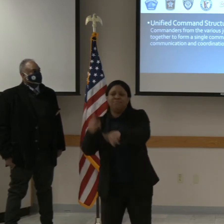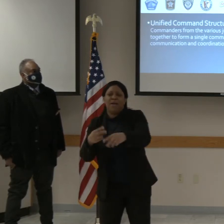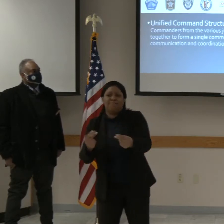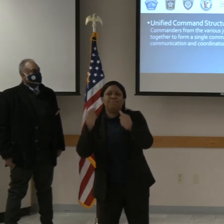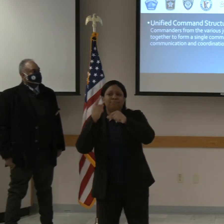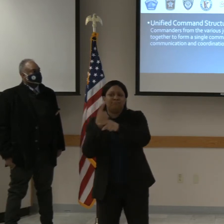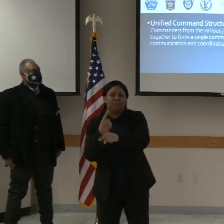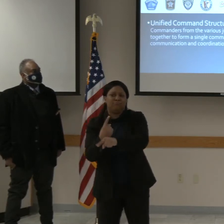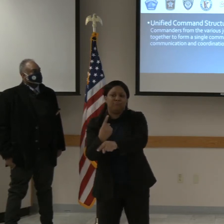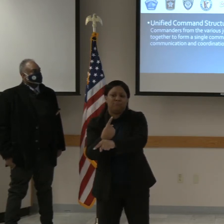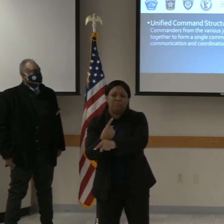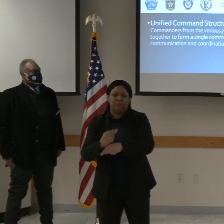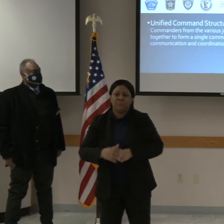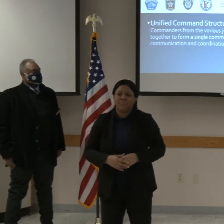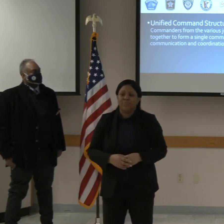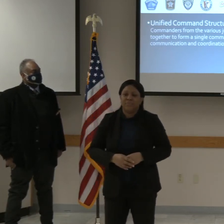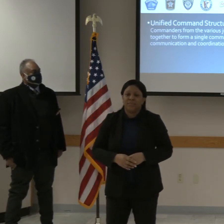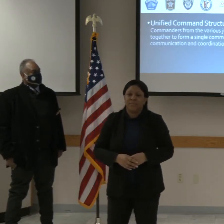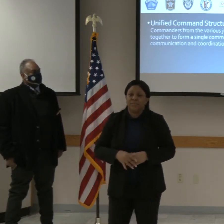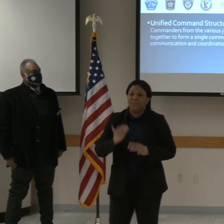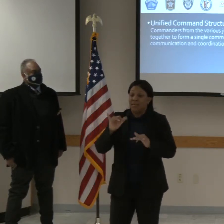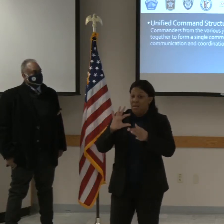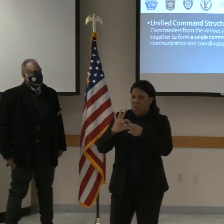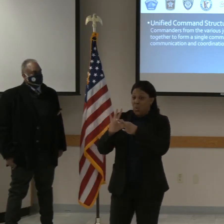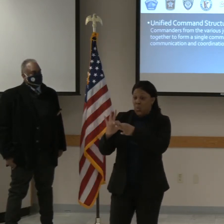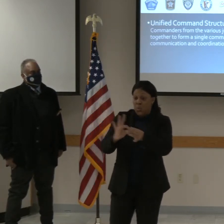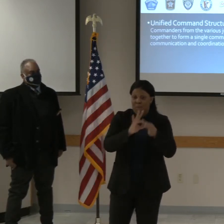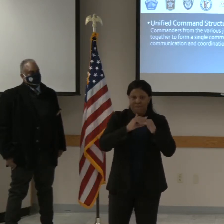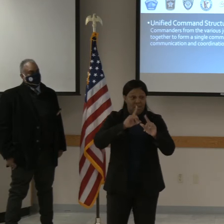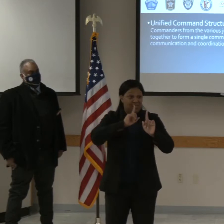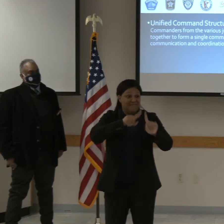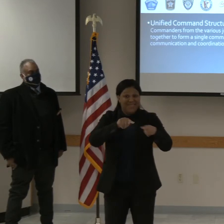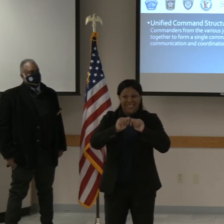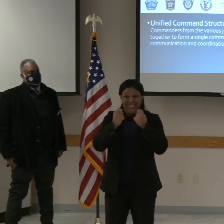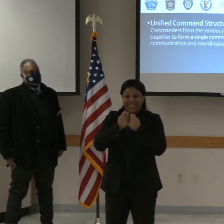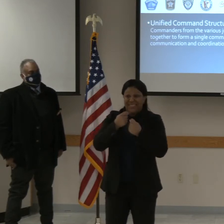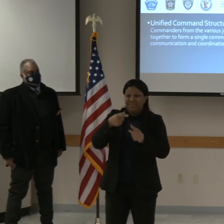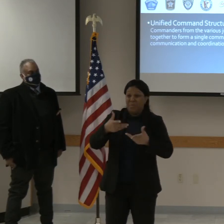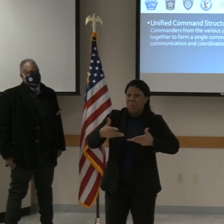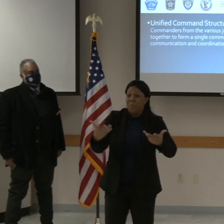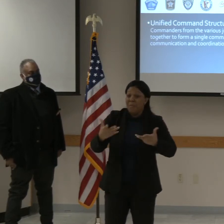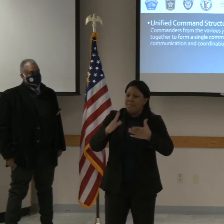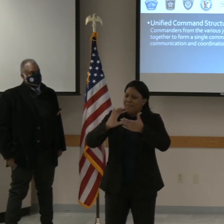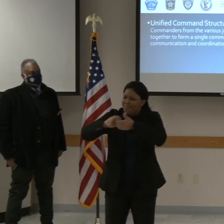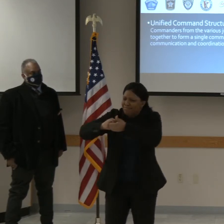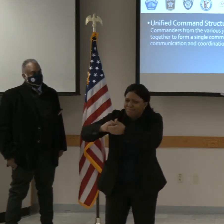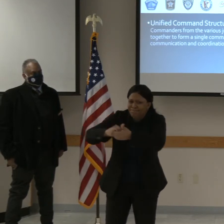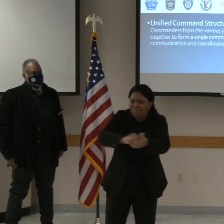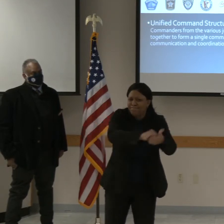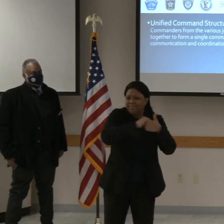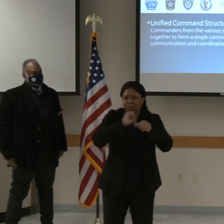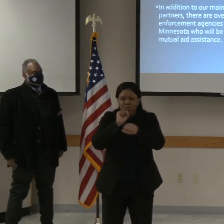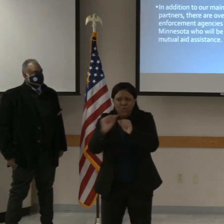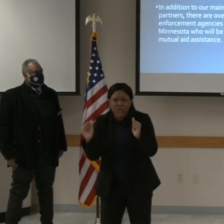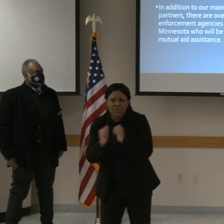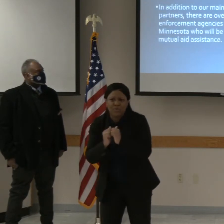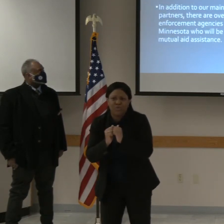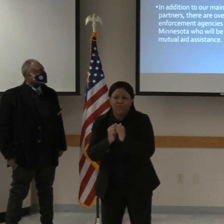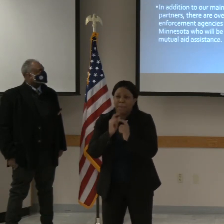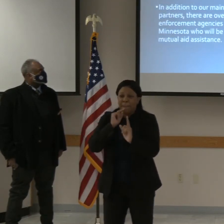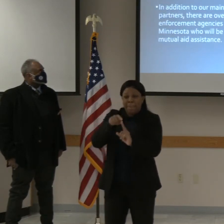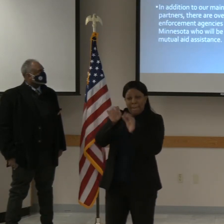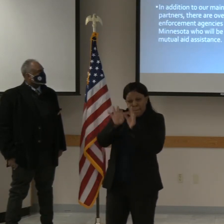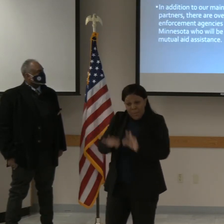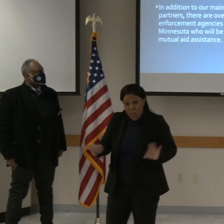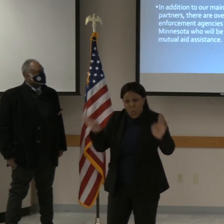is cooperative, it's collaborative, and it's a really important function of the Operation Safety Net Plan. The next question that comes